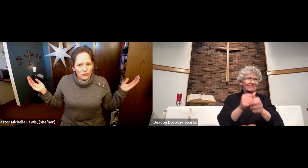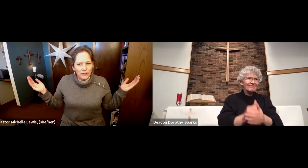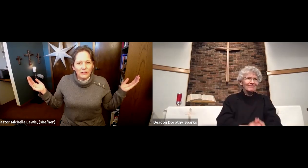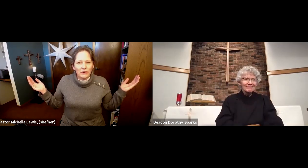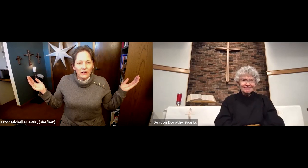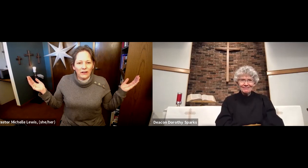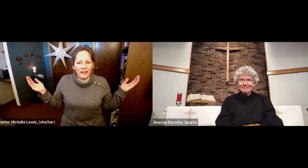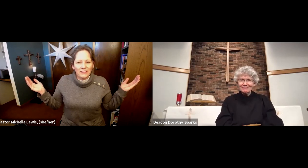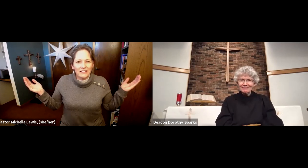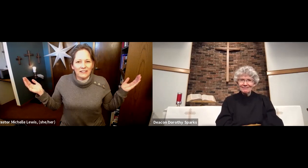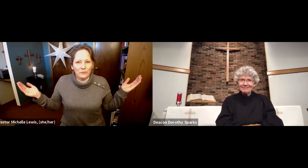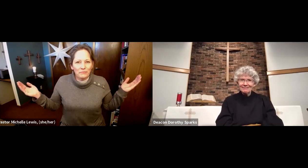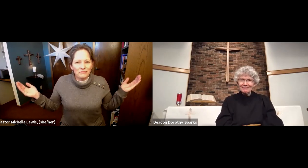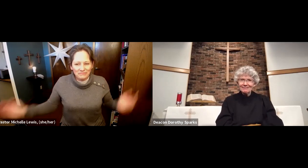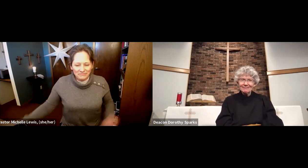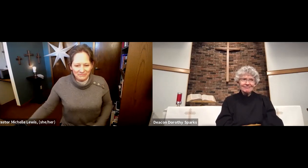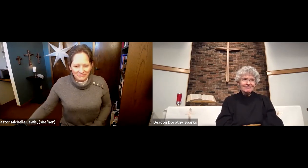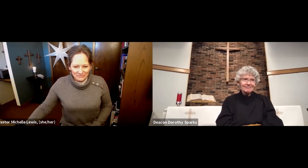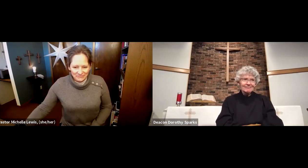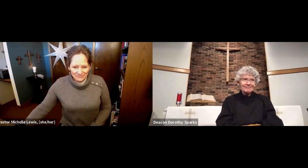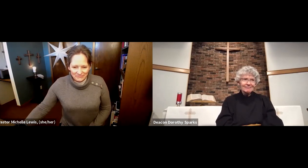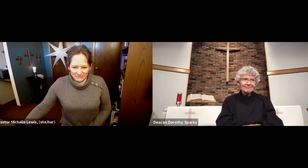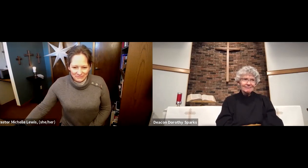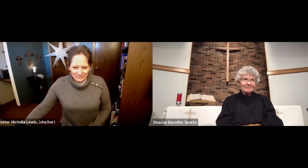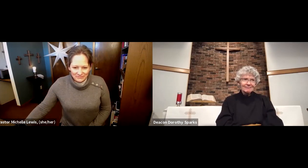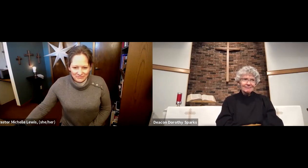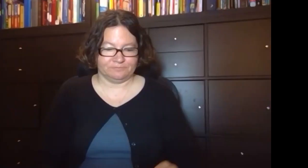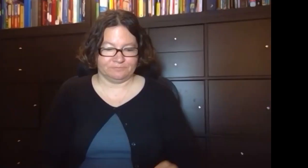and join their unending hymn.